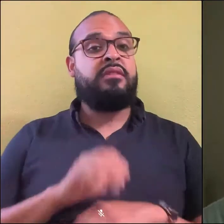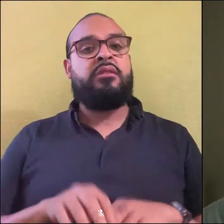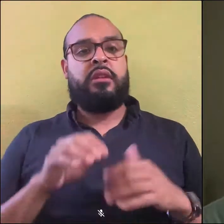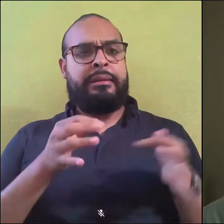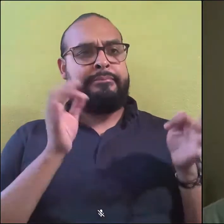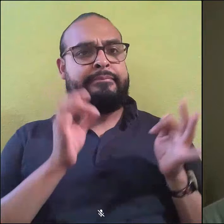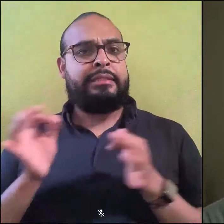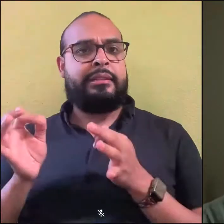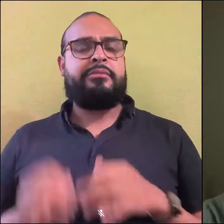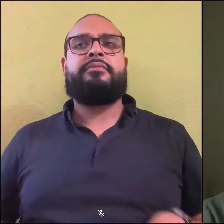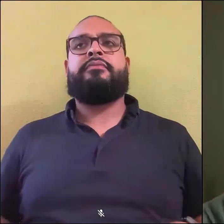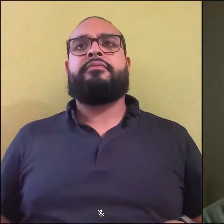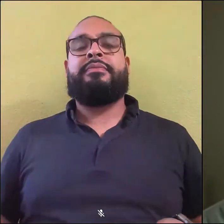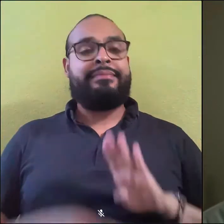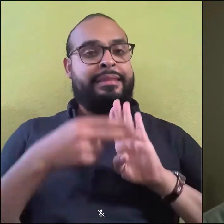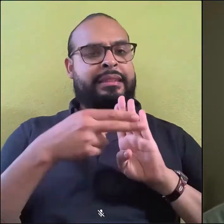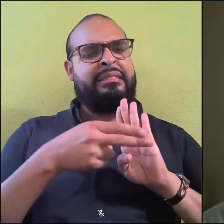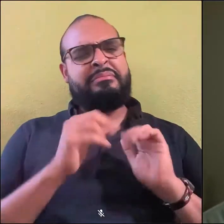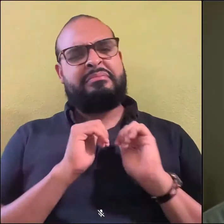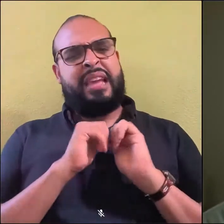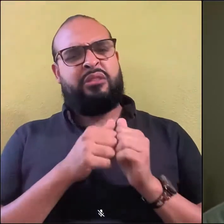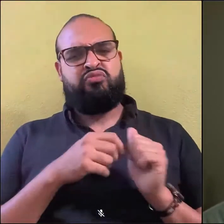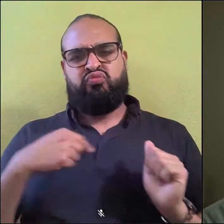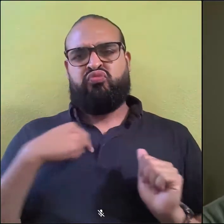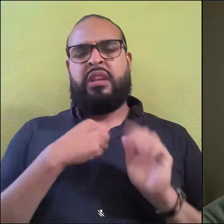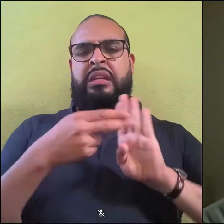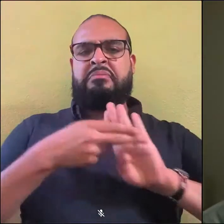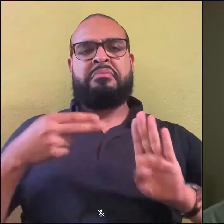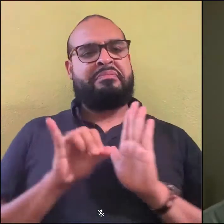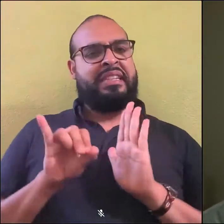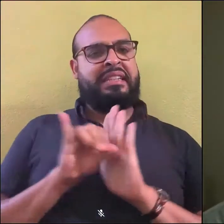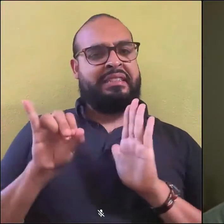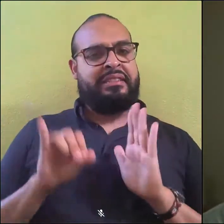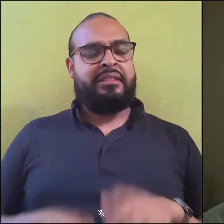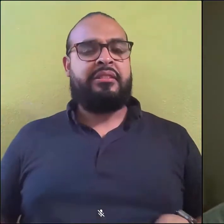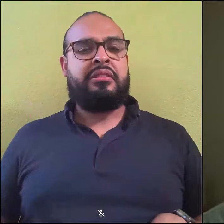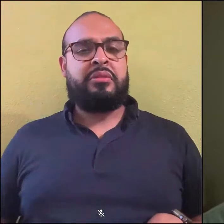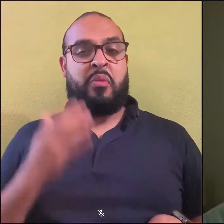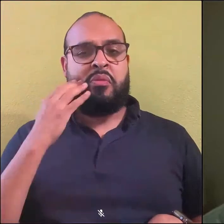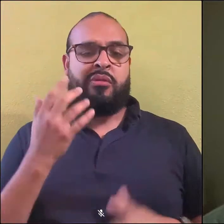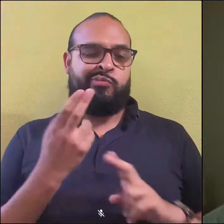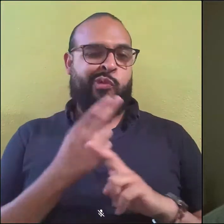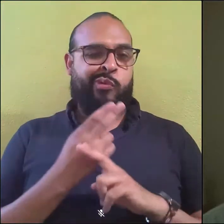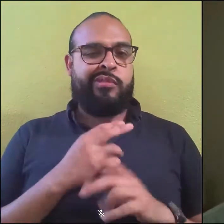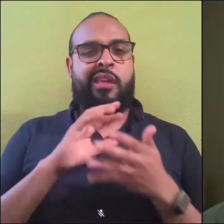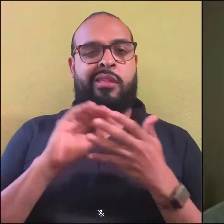of us putting ourselves in a box, stealing from some of the verbiage that the previous session